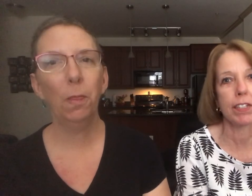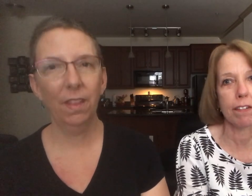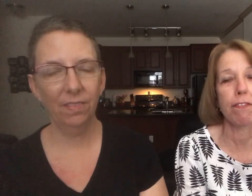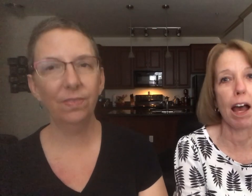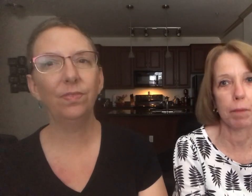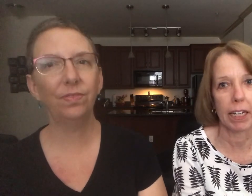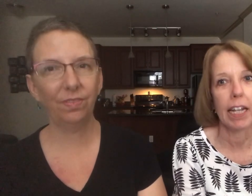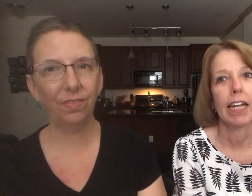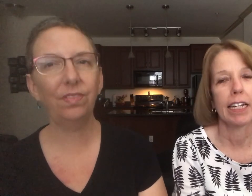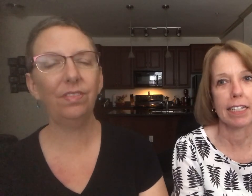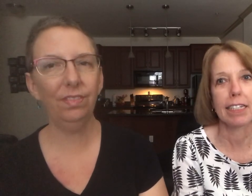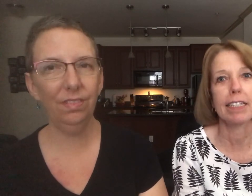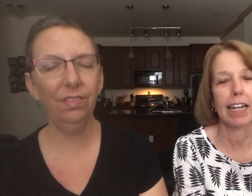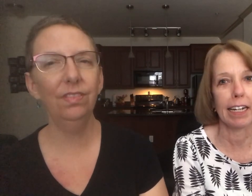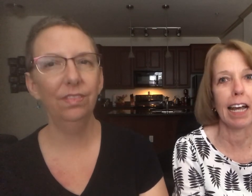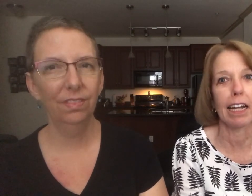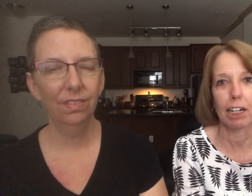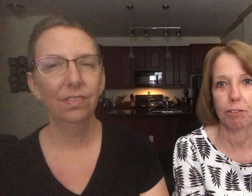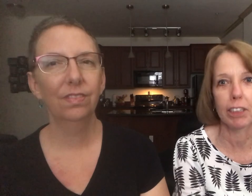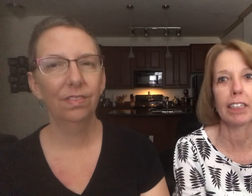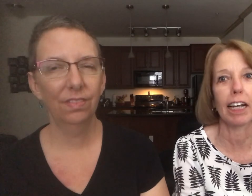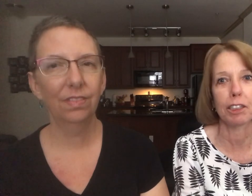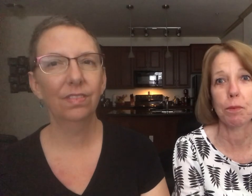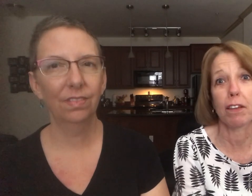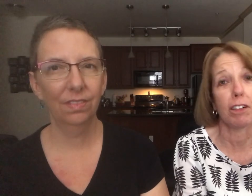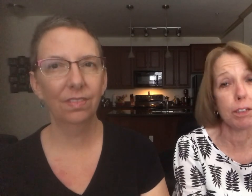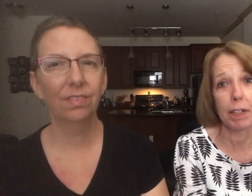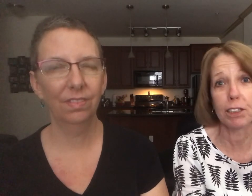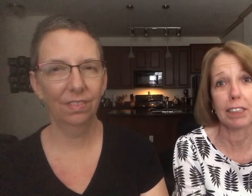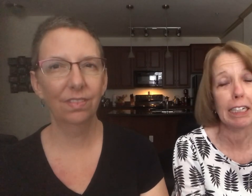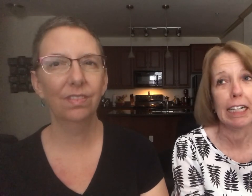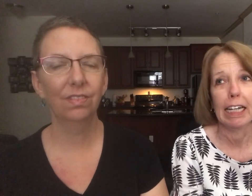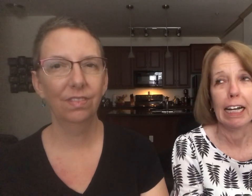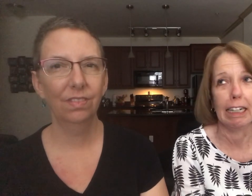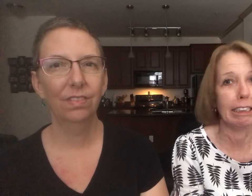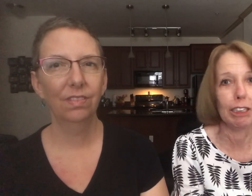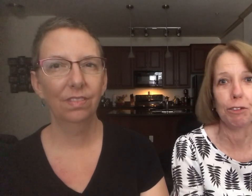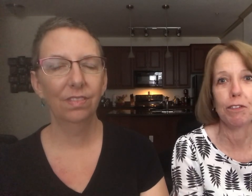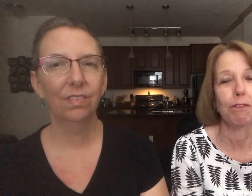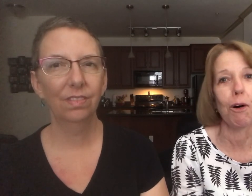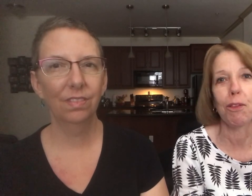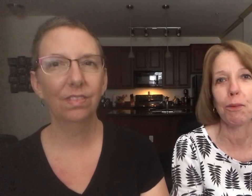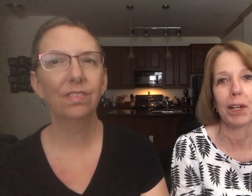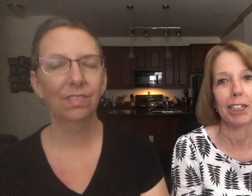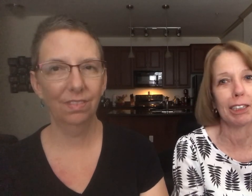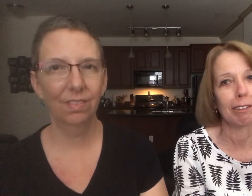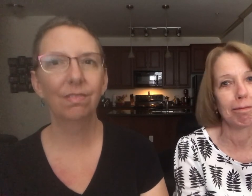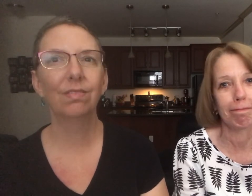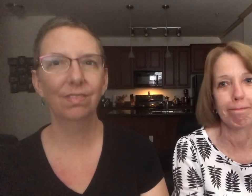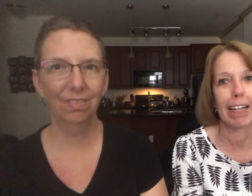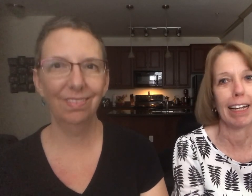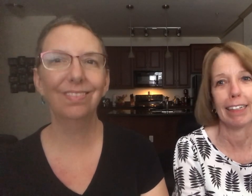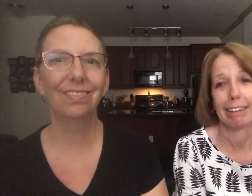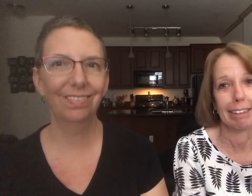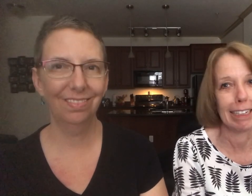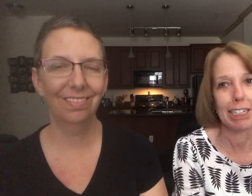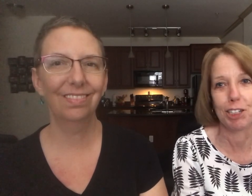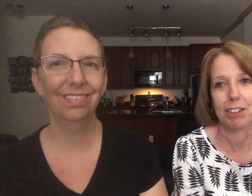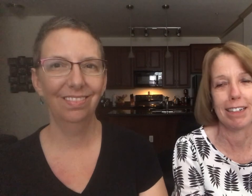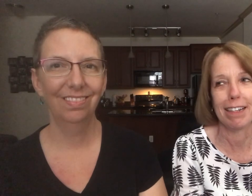visit family in this state, and I really liked the weather, especially, you know, the fall, the winter. It's,